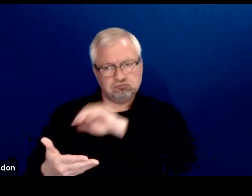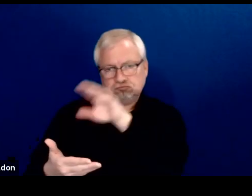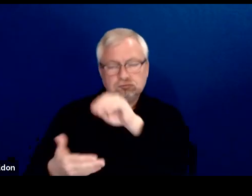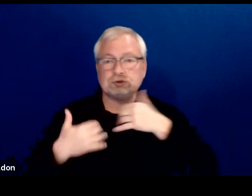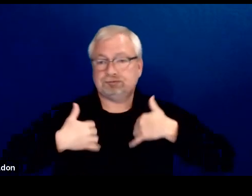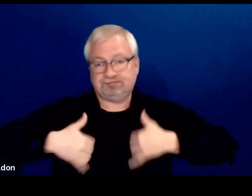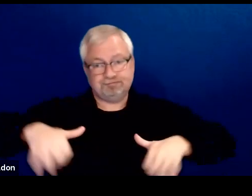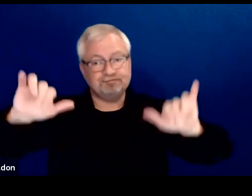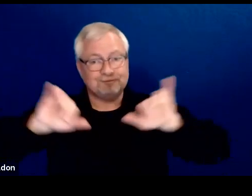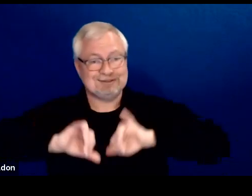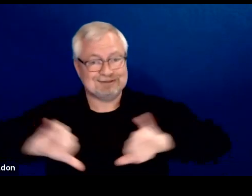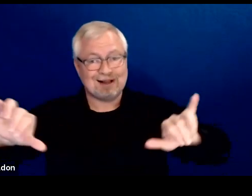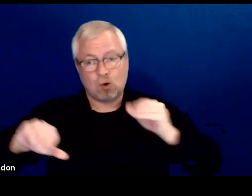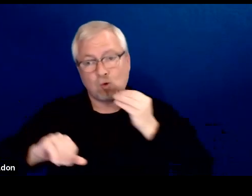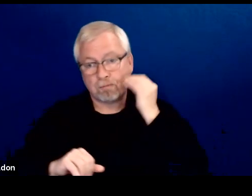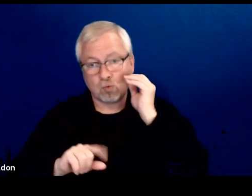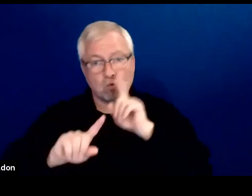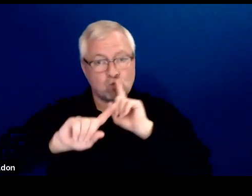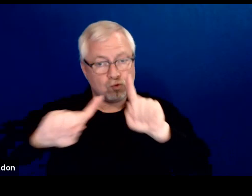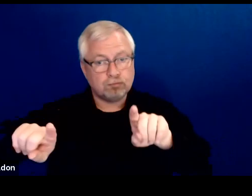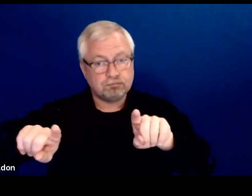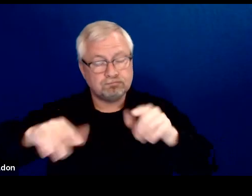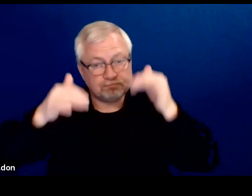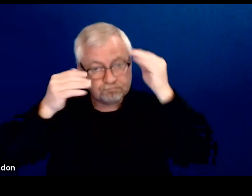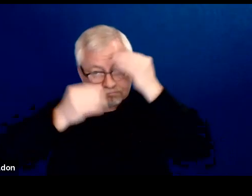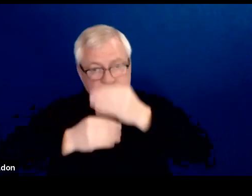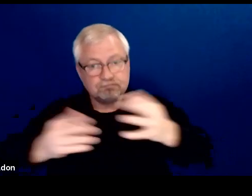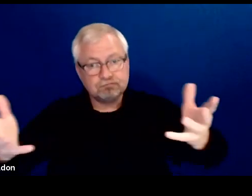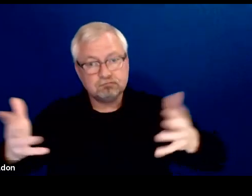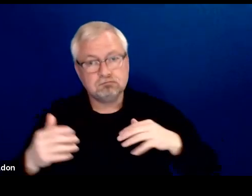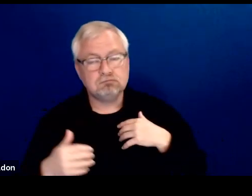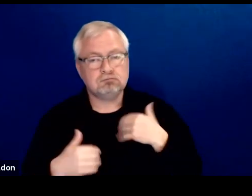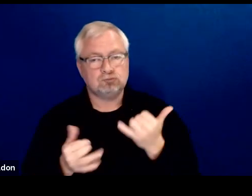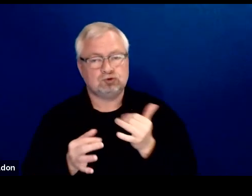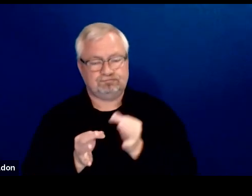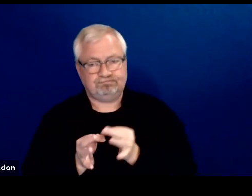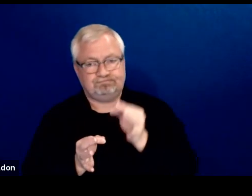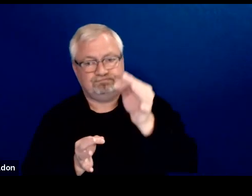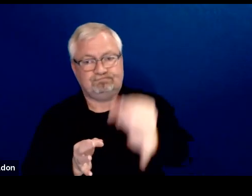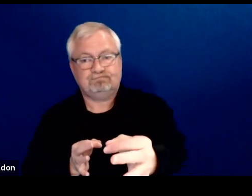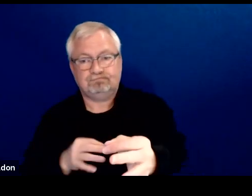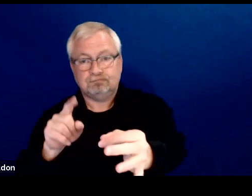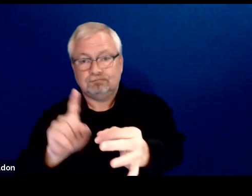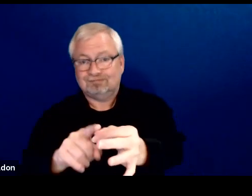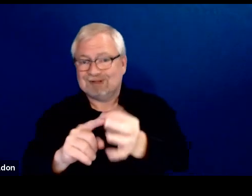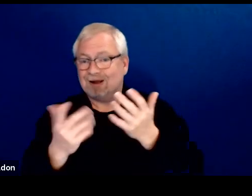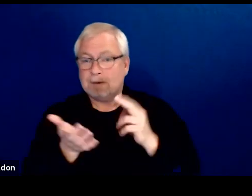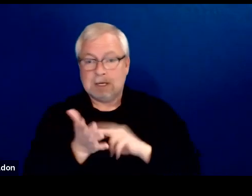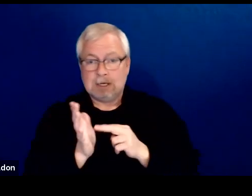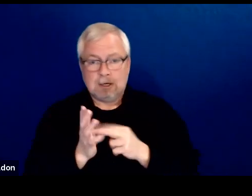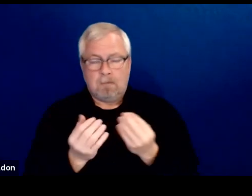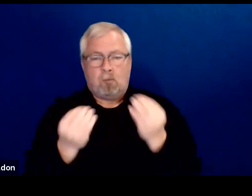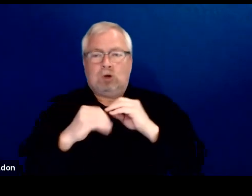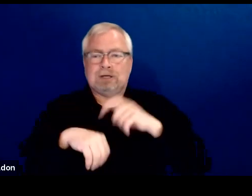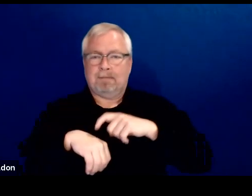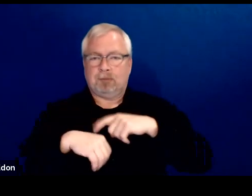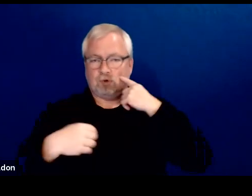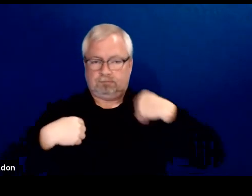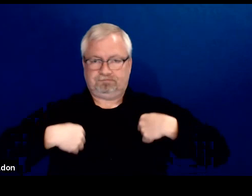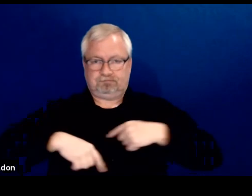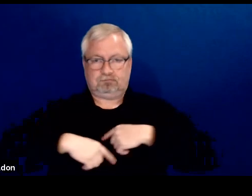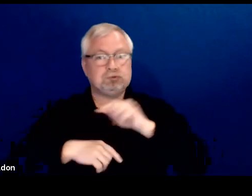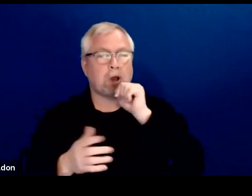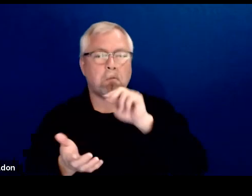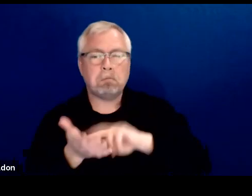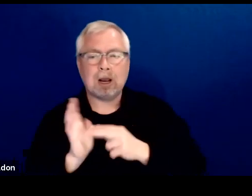modeling. Modeling was never meant to be an absolute and provide a number. It was meant to show trend and direction. And every one of the